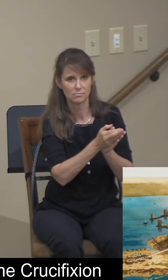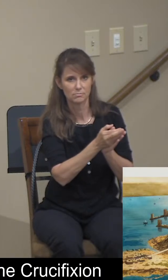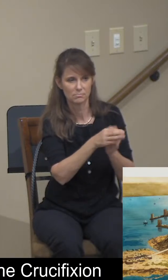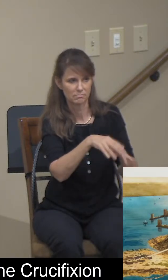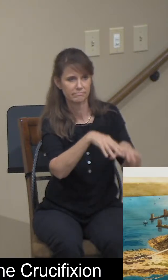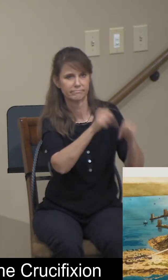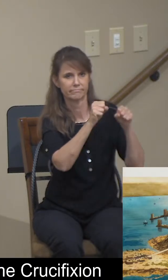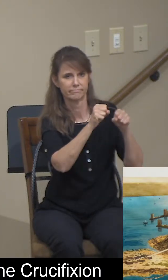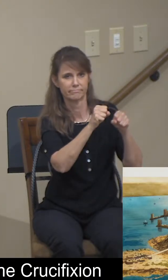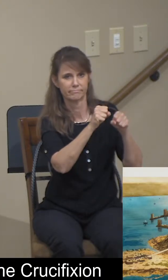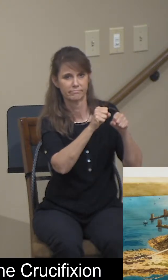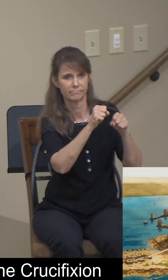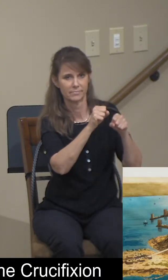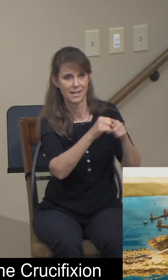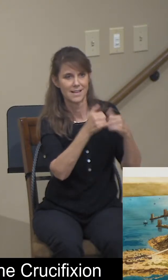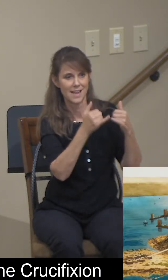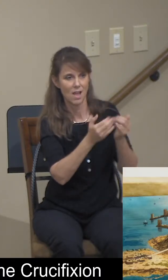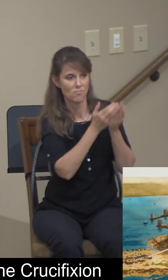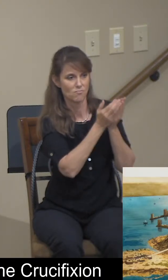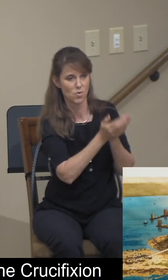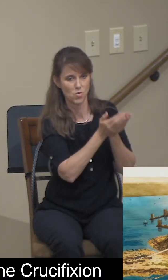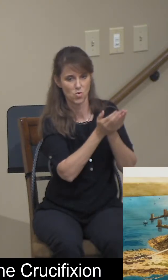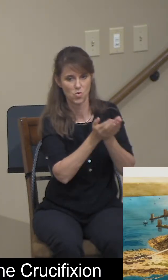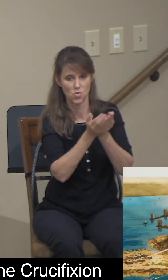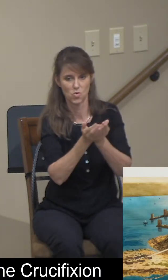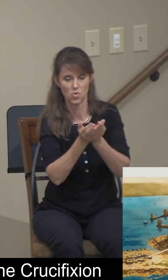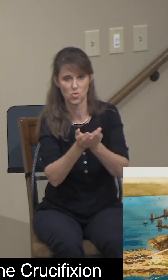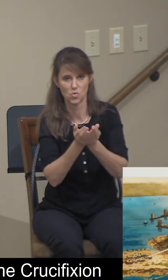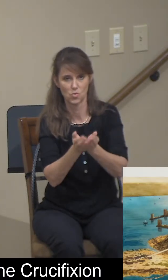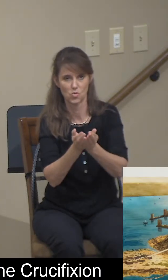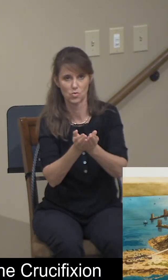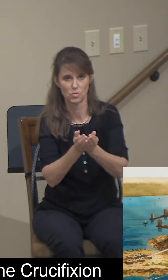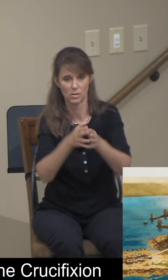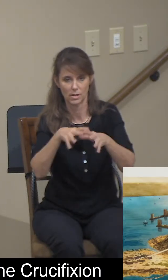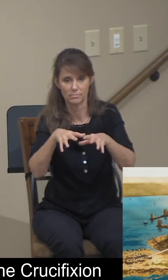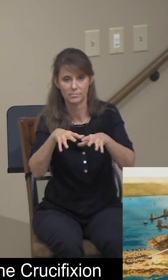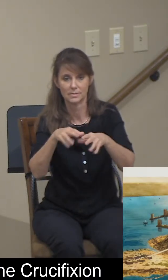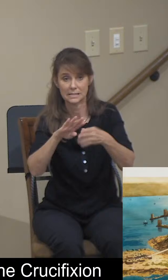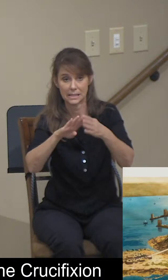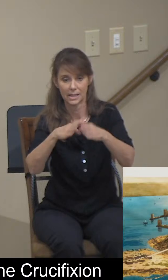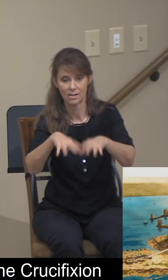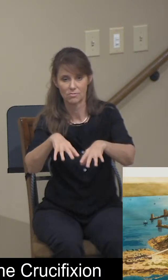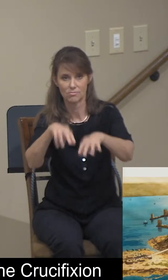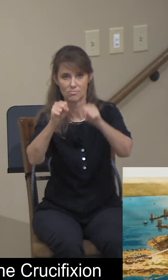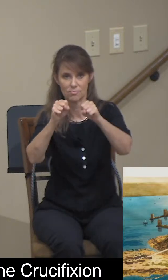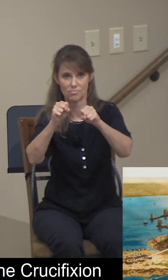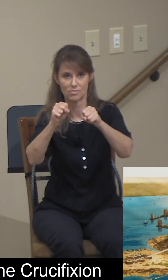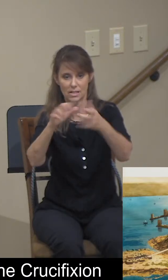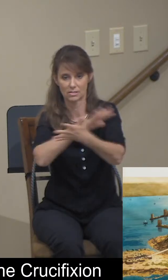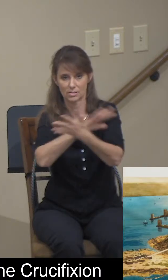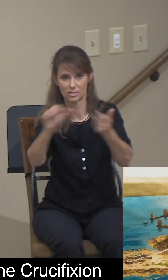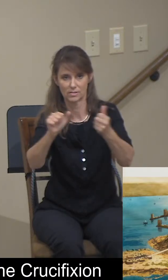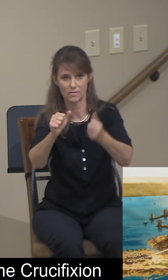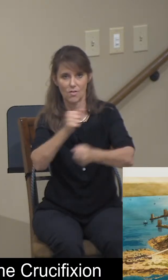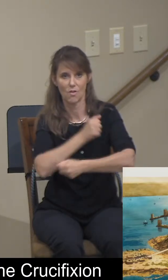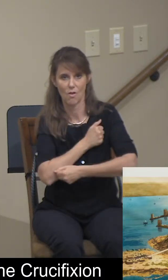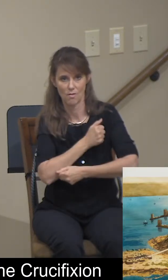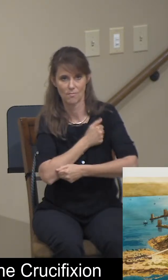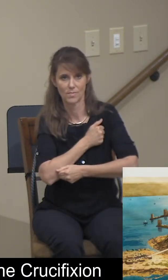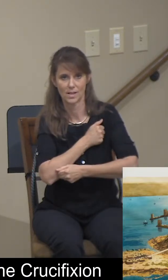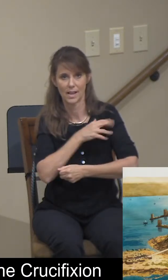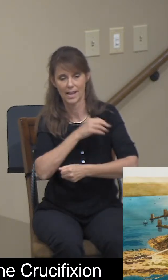new naval power, he took the city. He decimated the army that had refused to surrender to